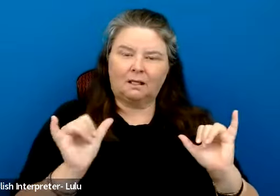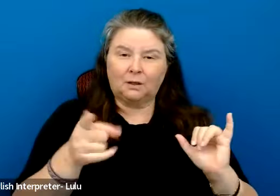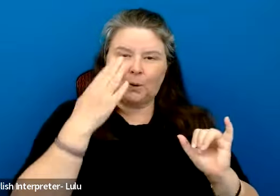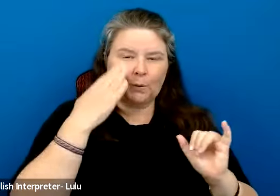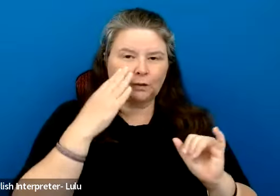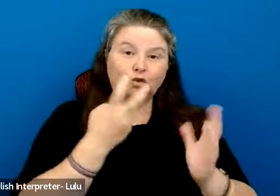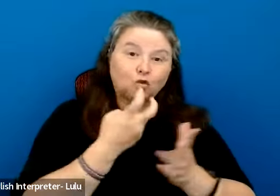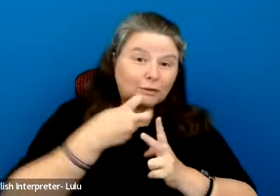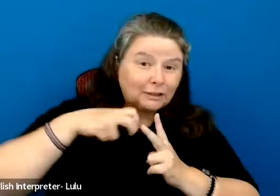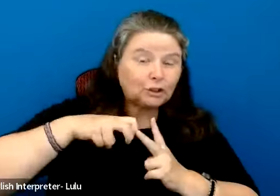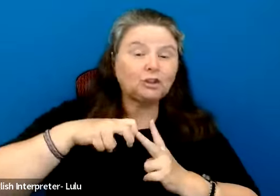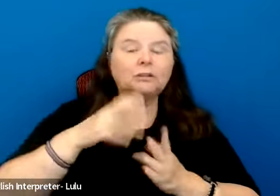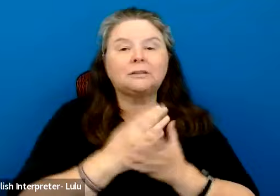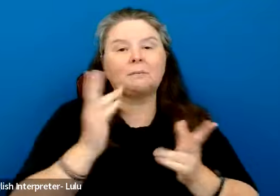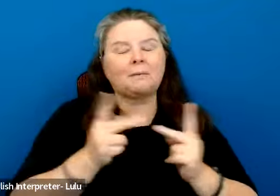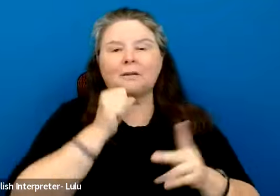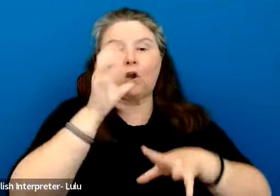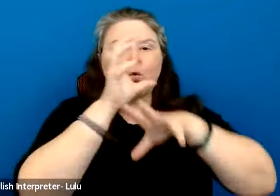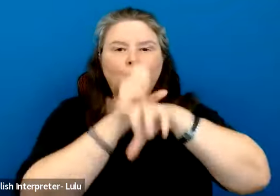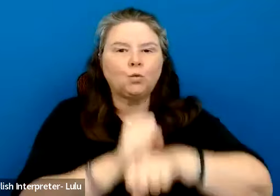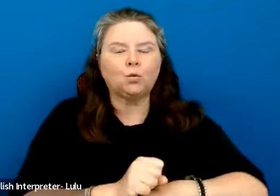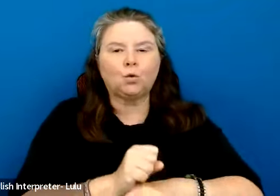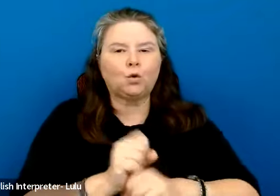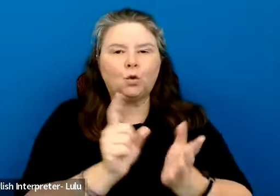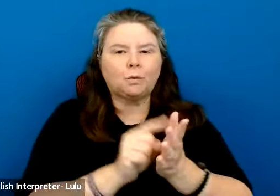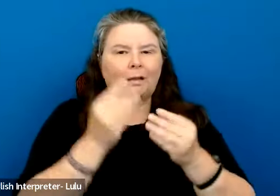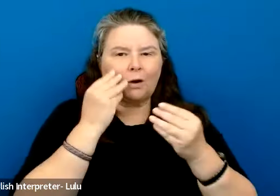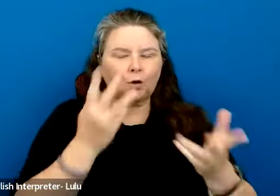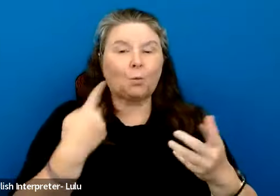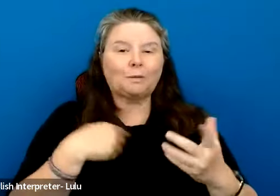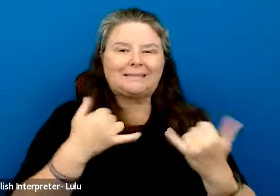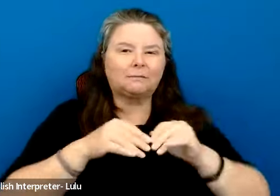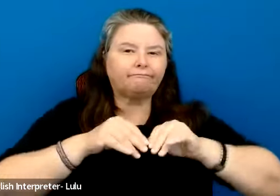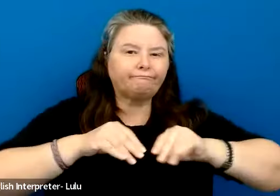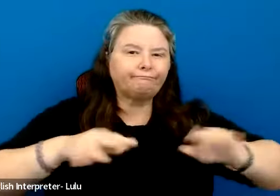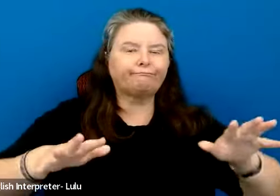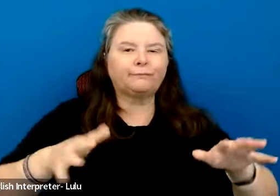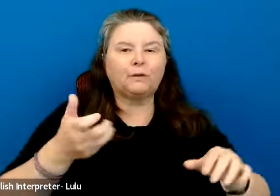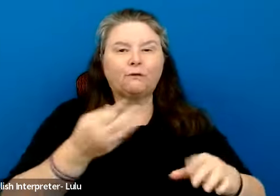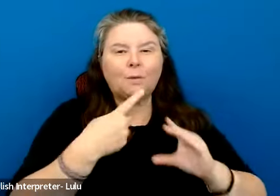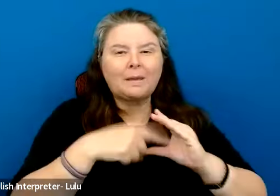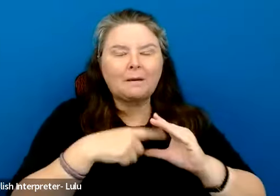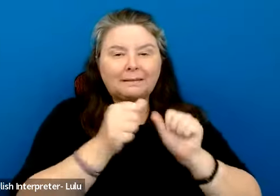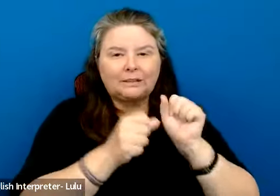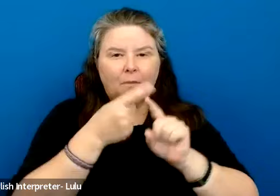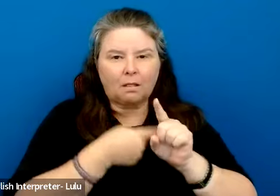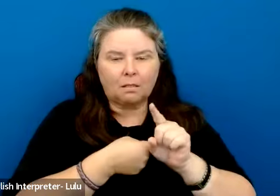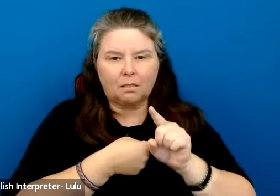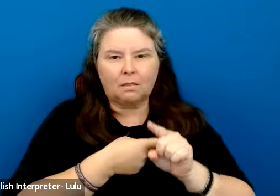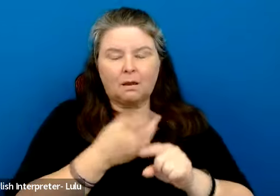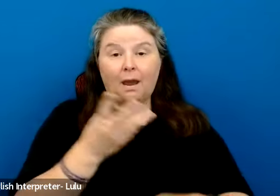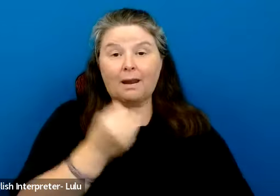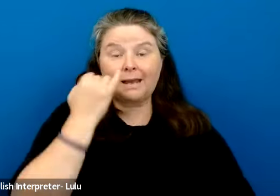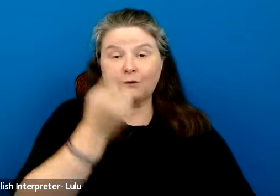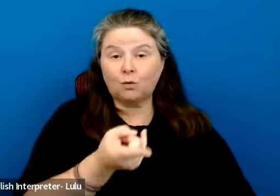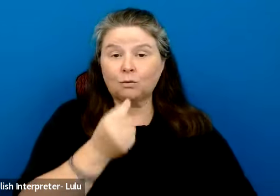it's a transition and some people aren't used to the newsletter, so we are still sending out a couple emails a month. And if